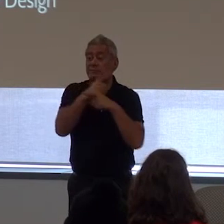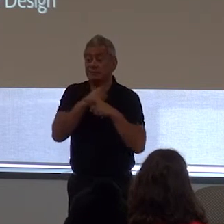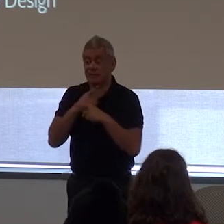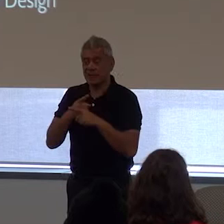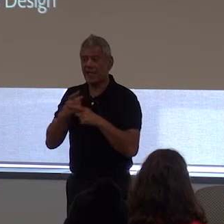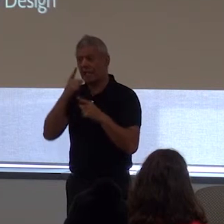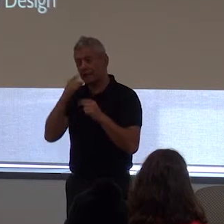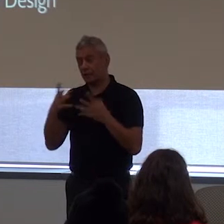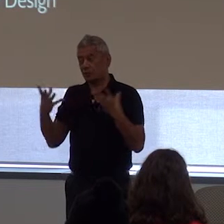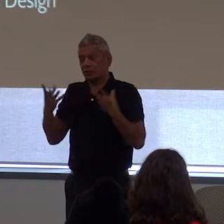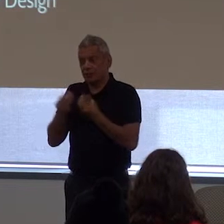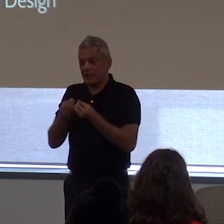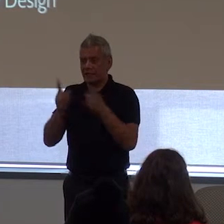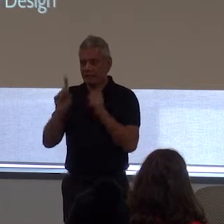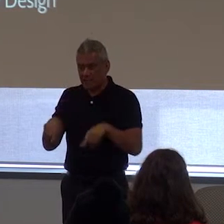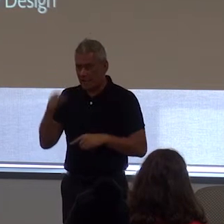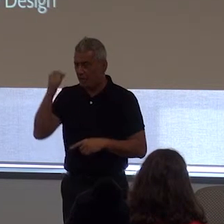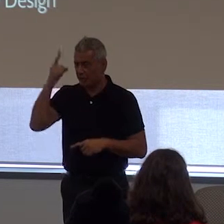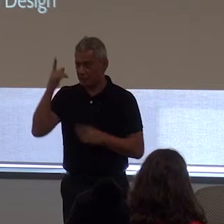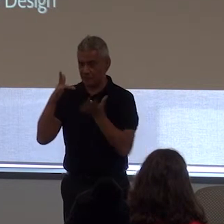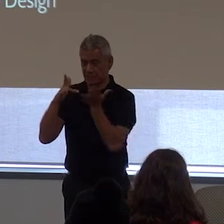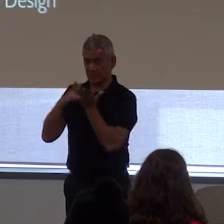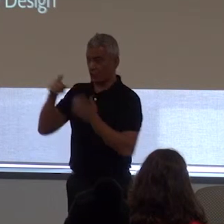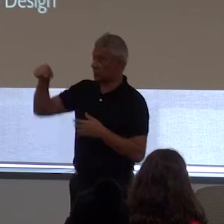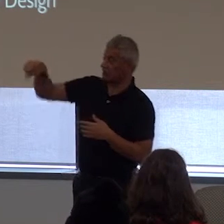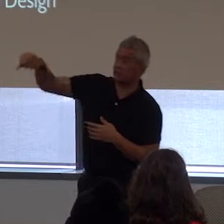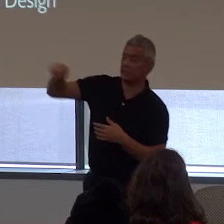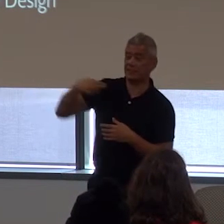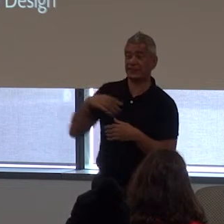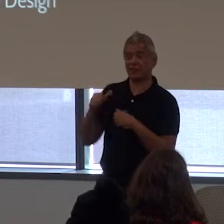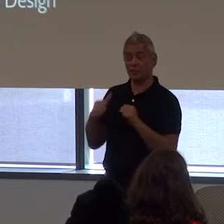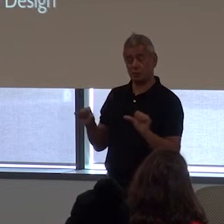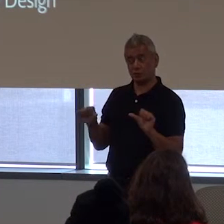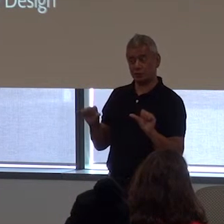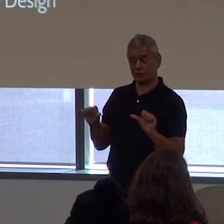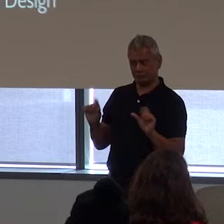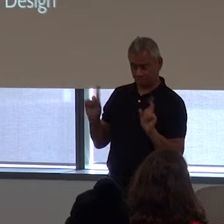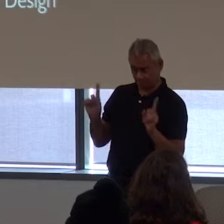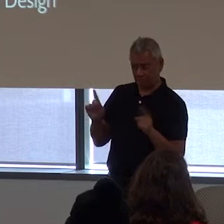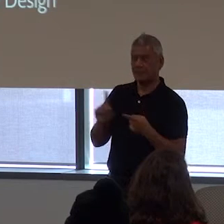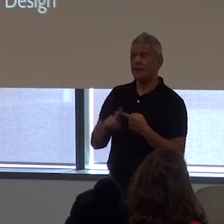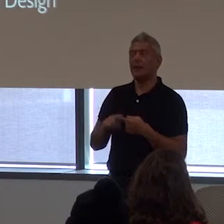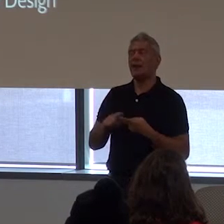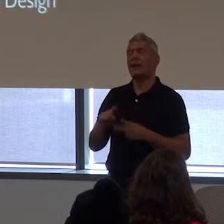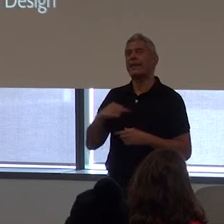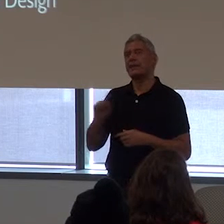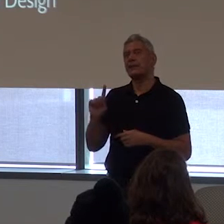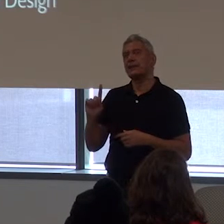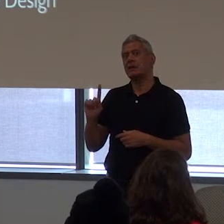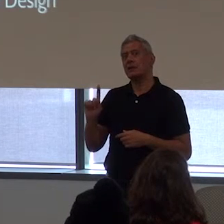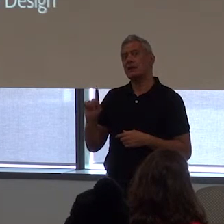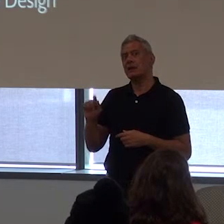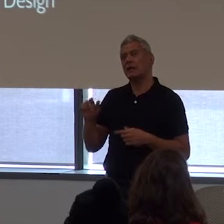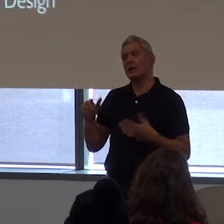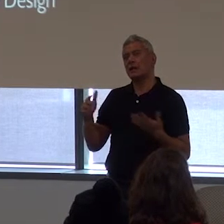to understand the technology they use, assistive technology. Understand, I think the first time, like you, I